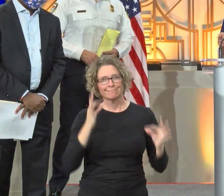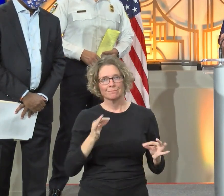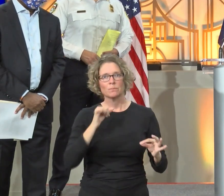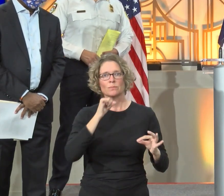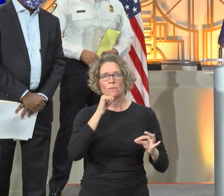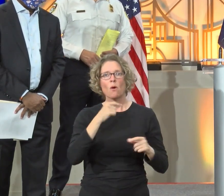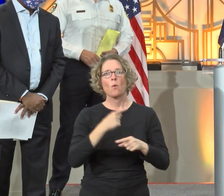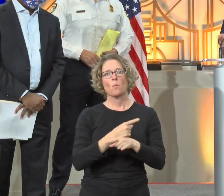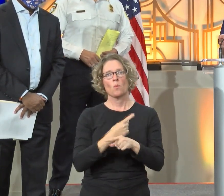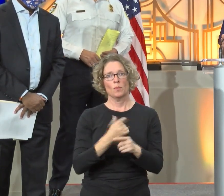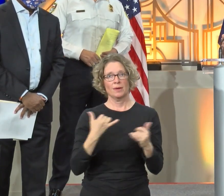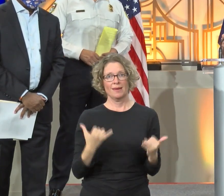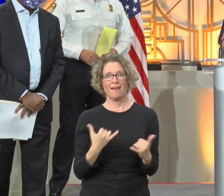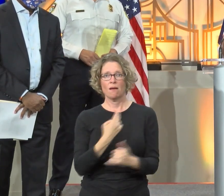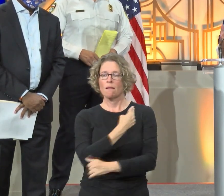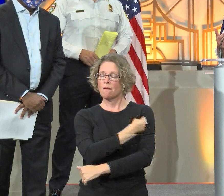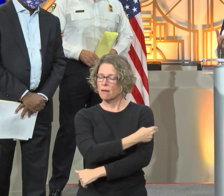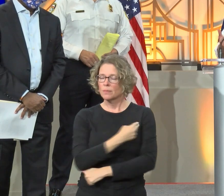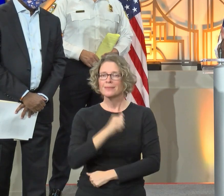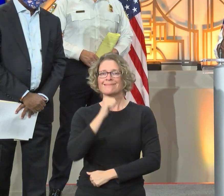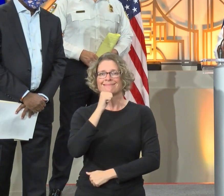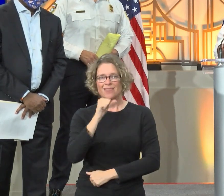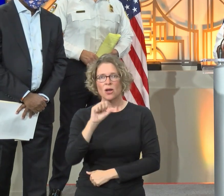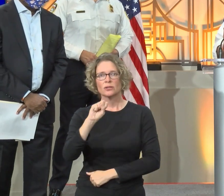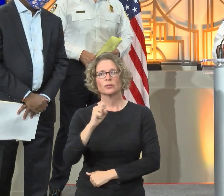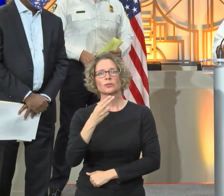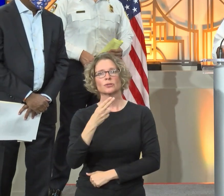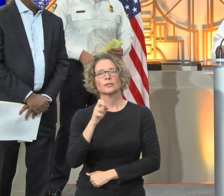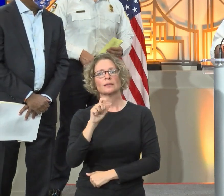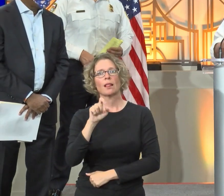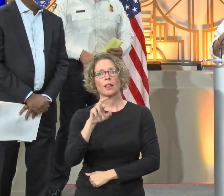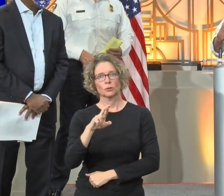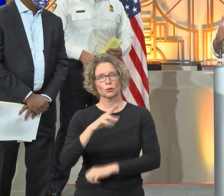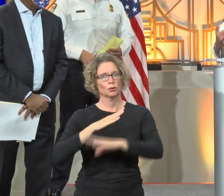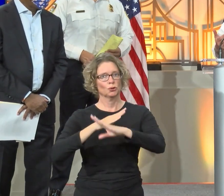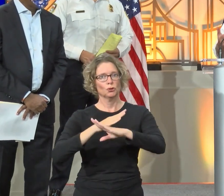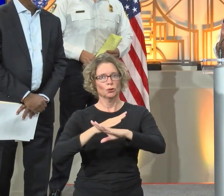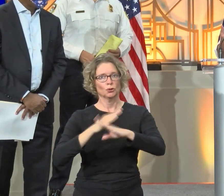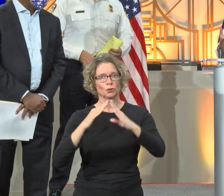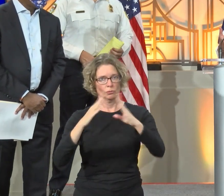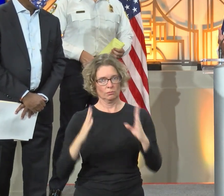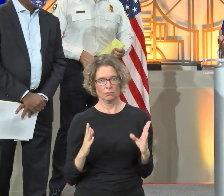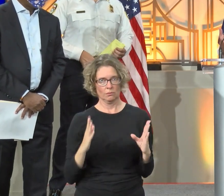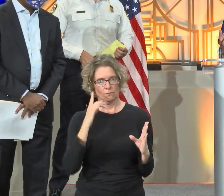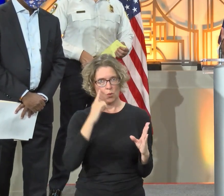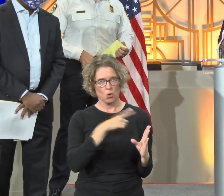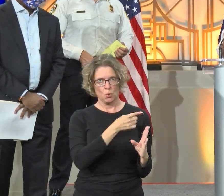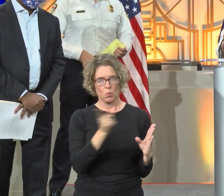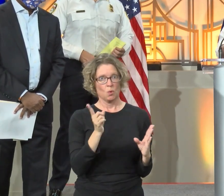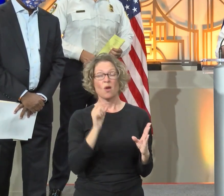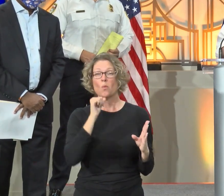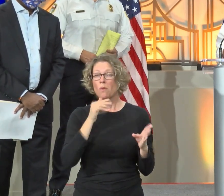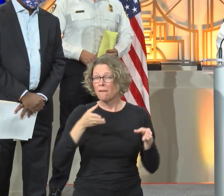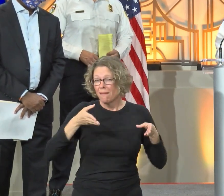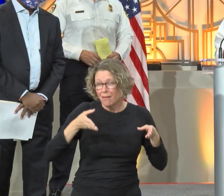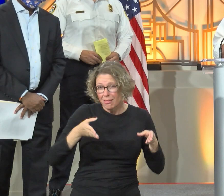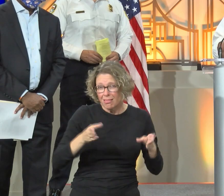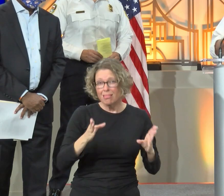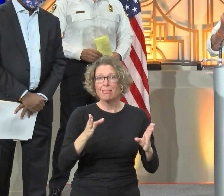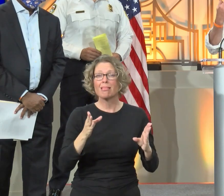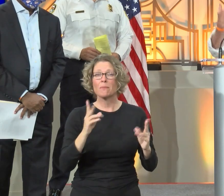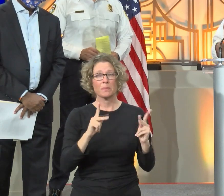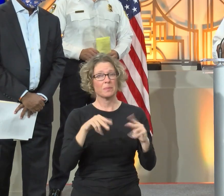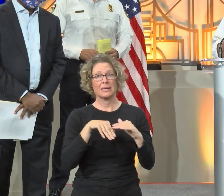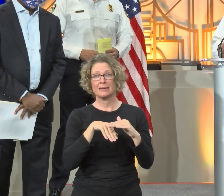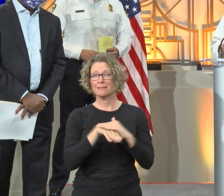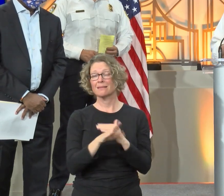this time. The hospitals are not going to function like shelters because they're not going to allow people in the building who may, have the virus unknowingly have the virus. So